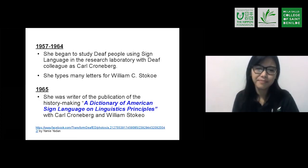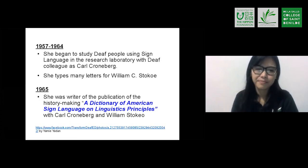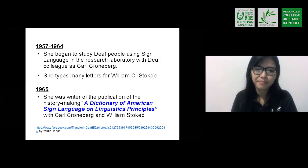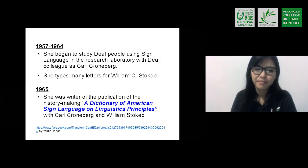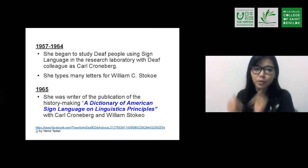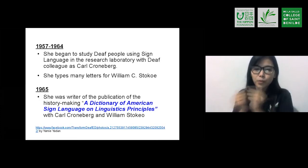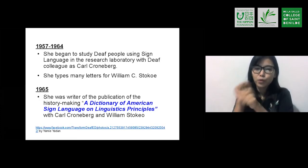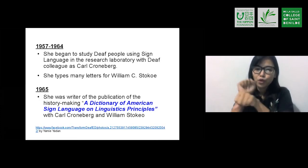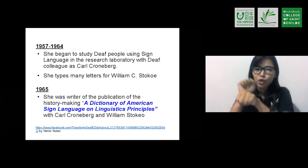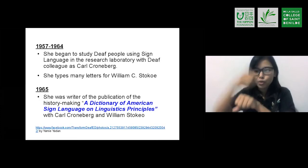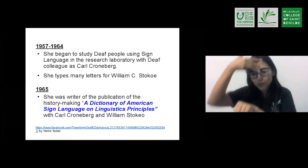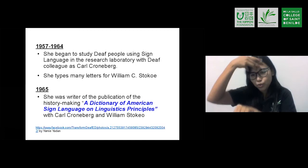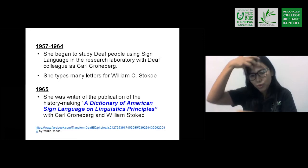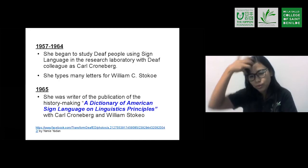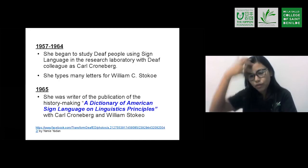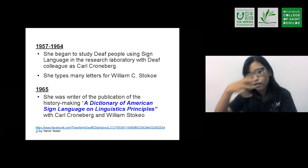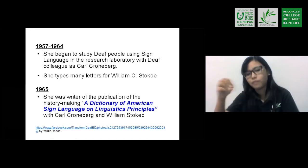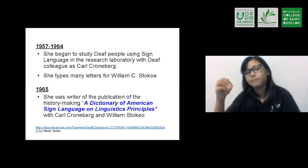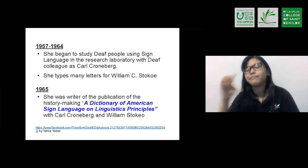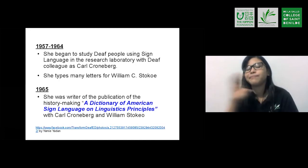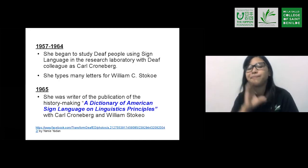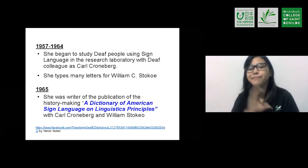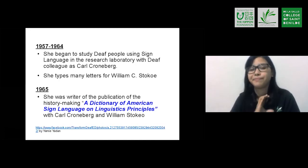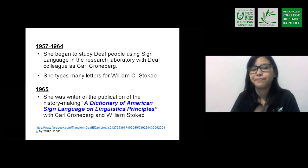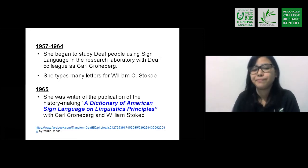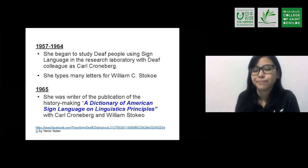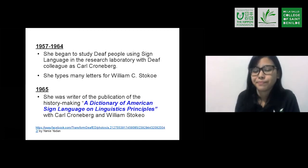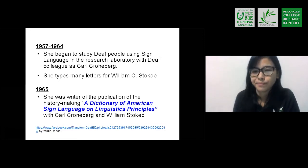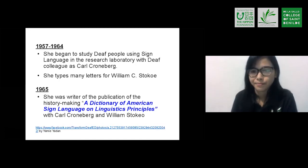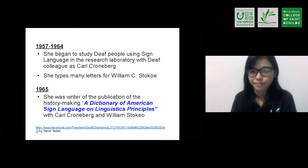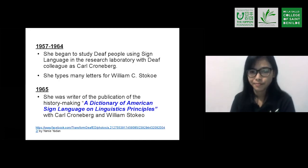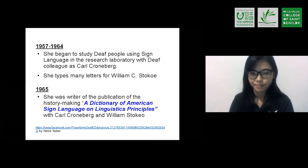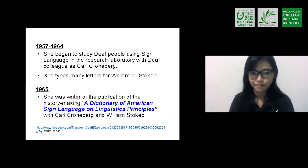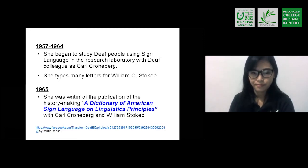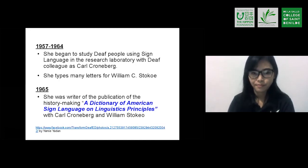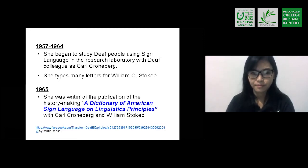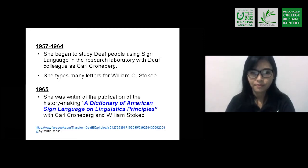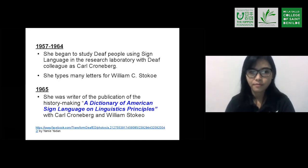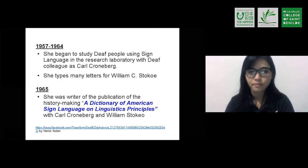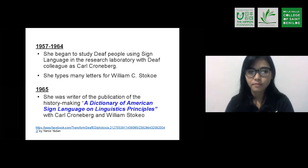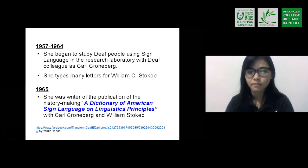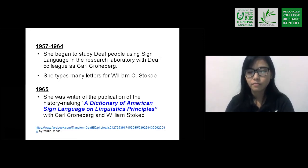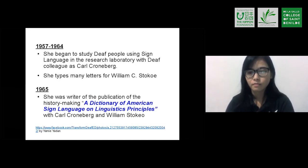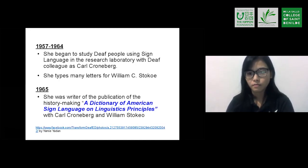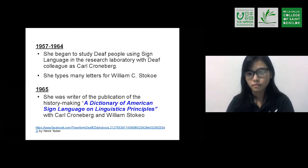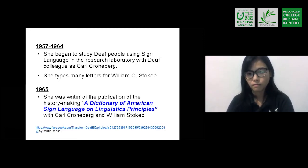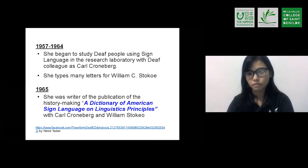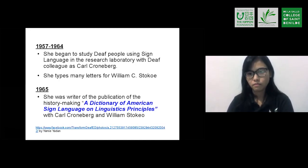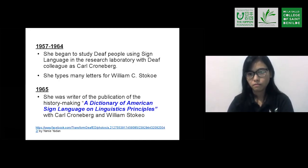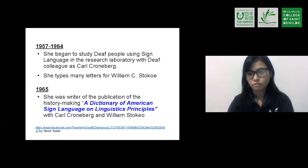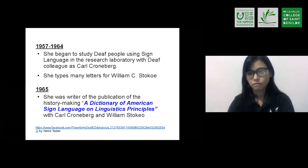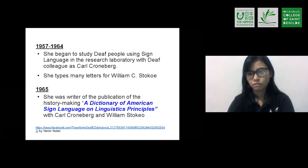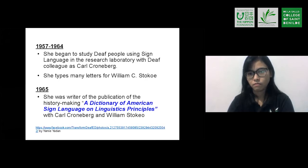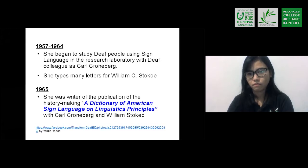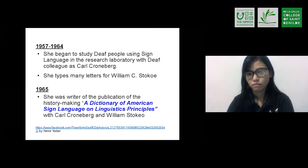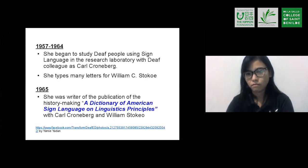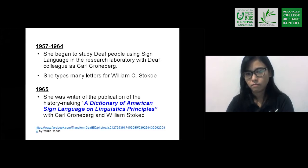American Sign Language on linguistic principles, with the assistance of Stokey.